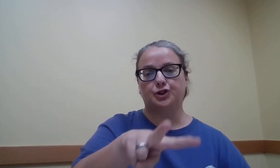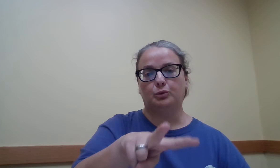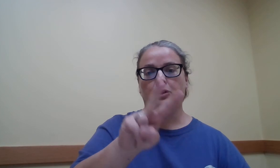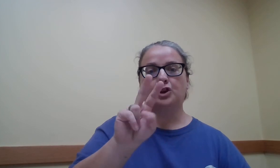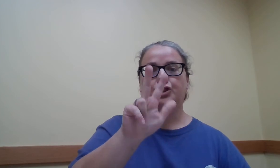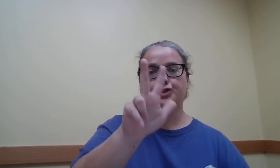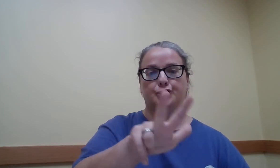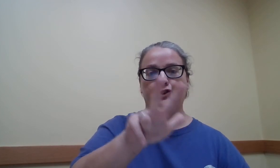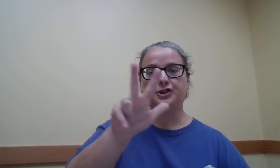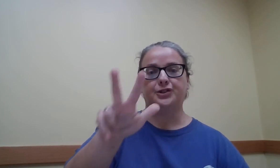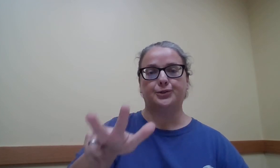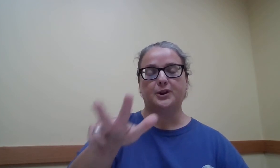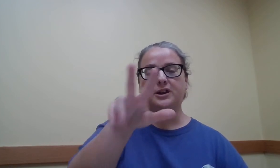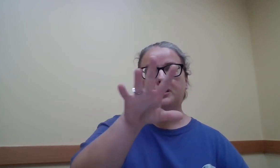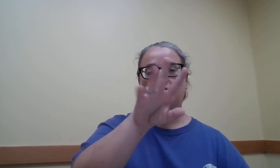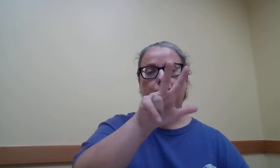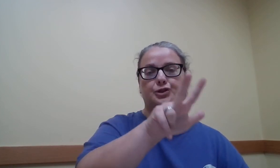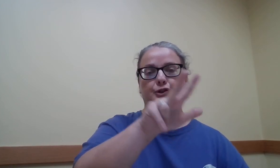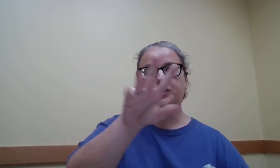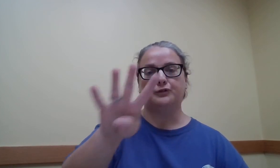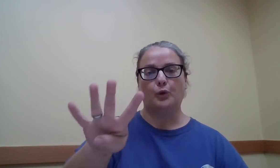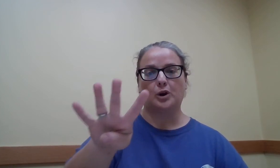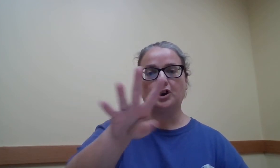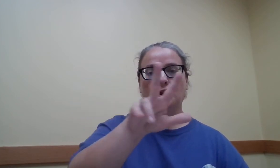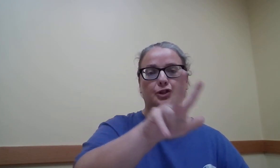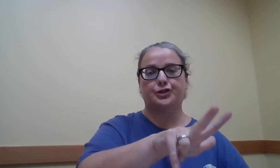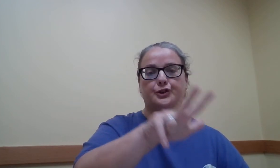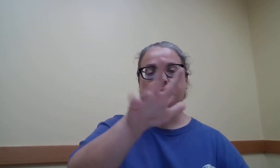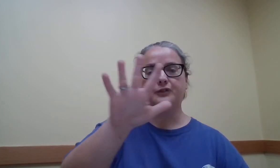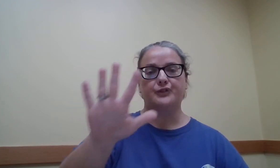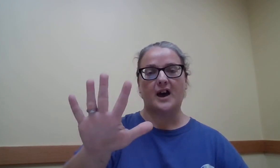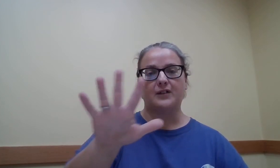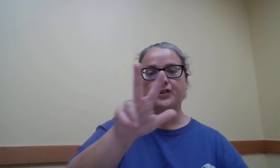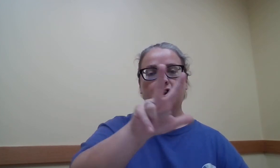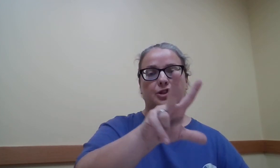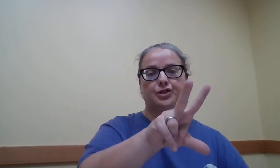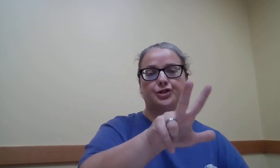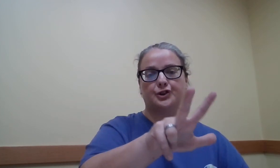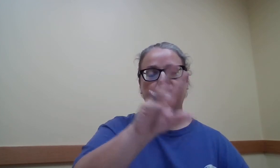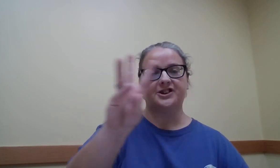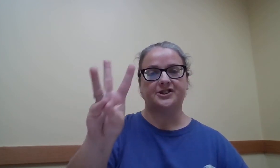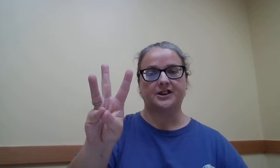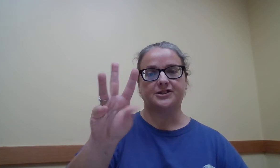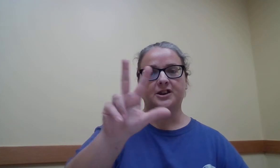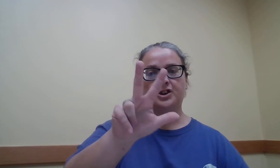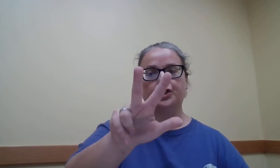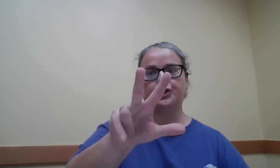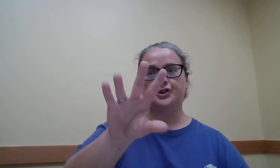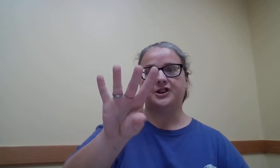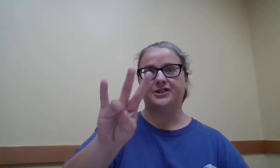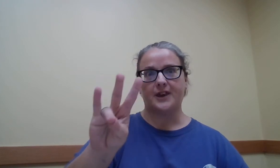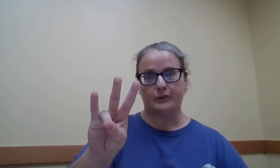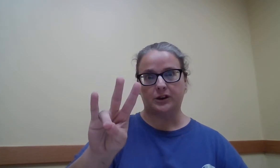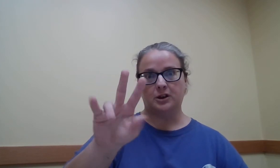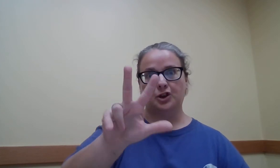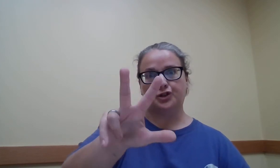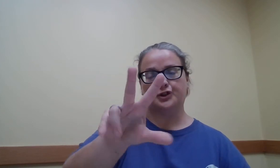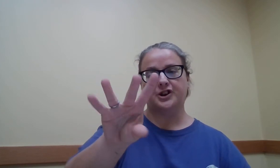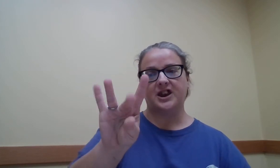32, 33, 34, 35, 36, 37,